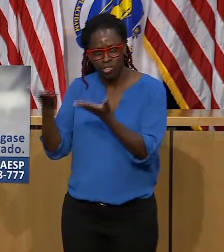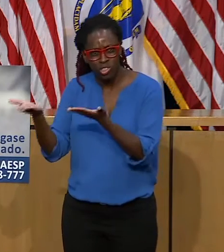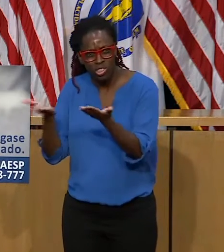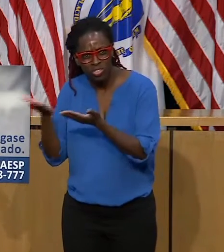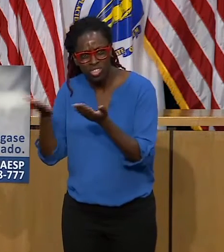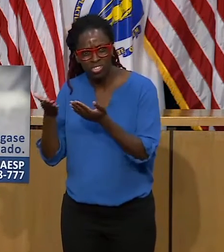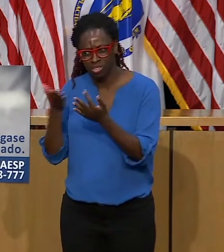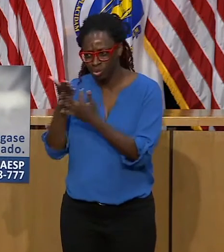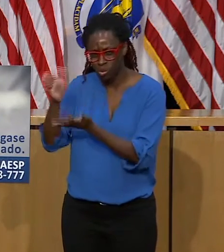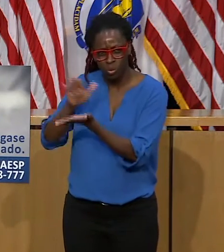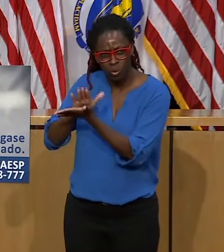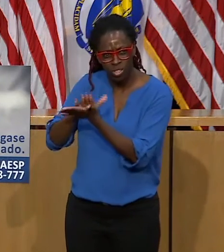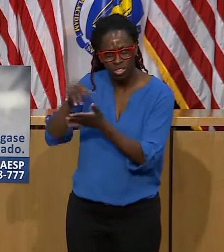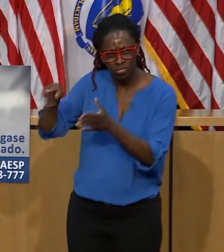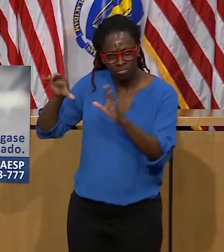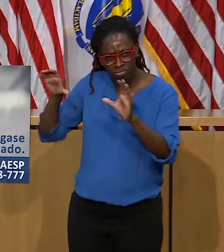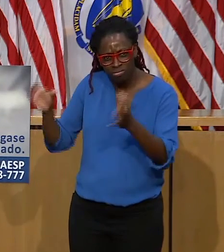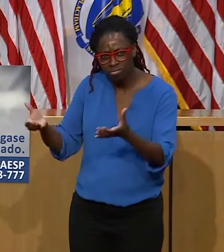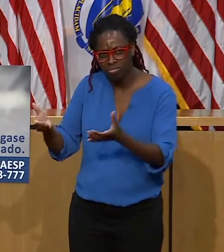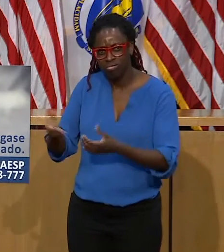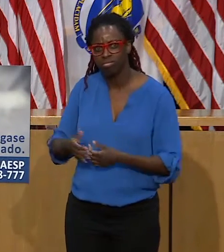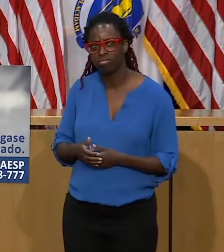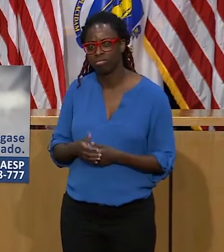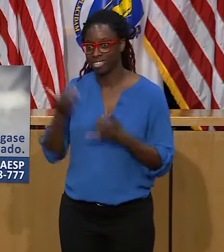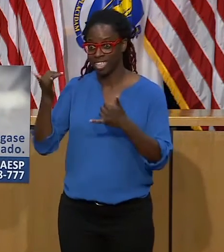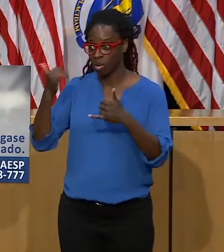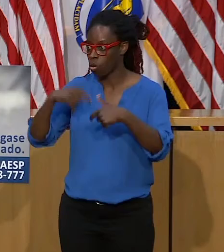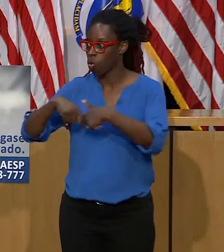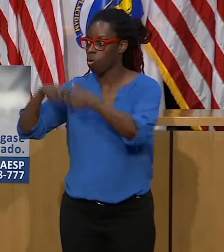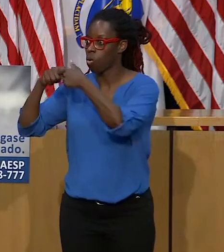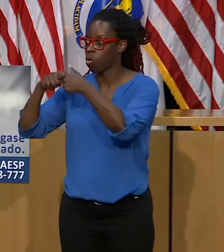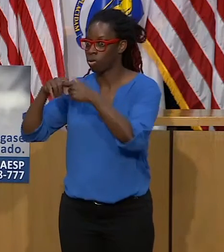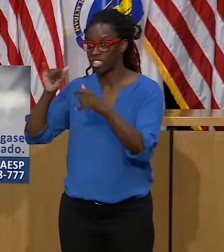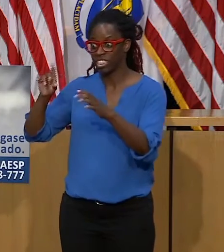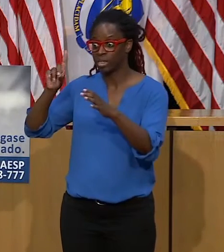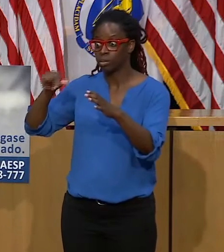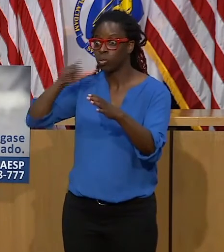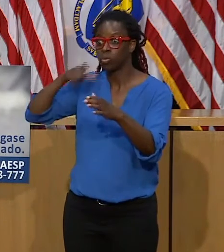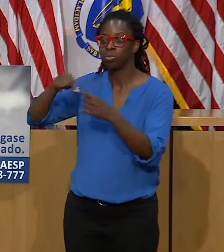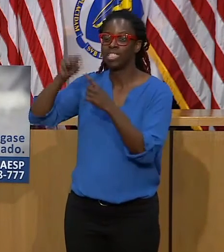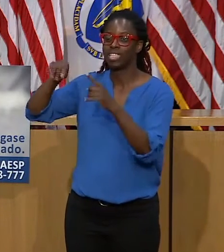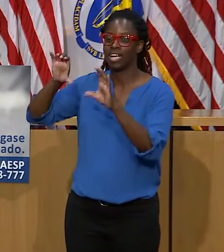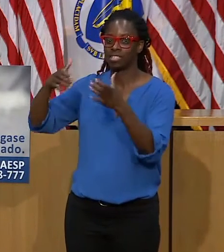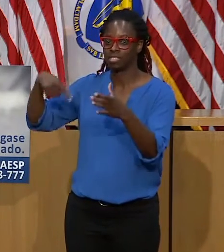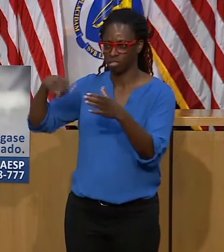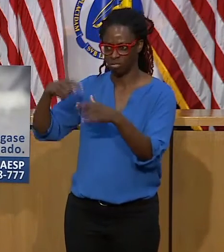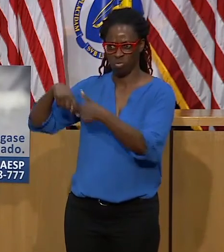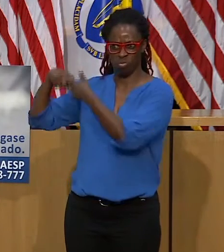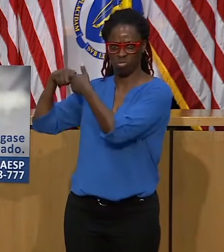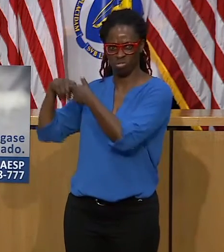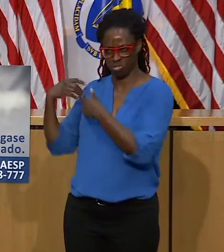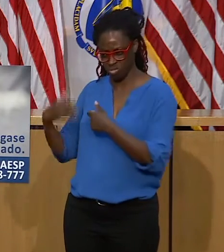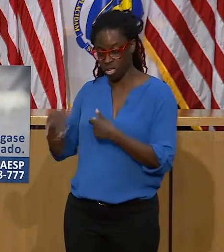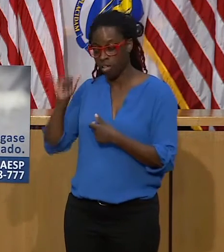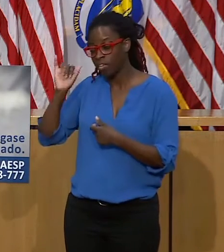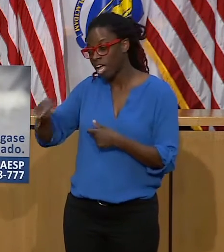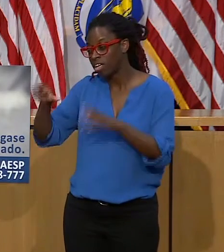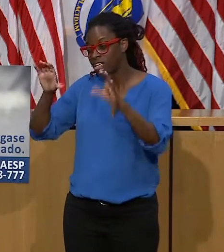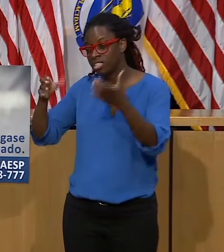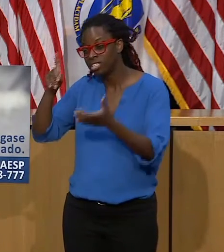pandemic, continued school closures will be especially detrimental to this group of vulnerable